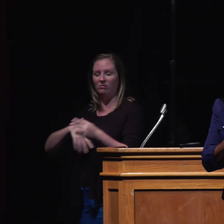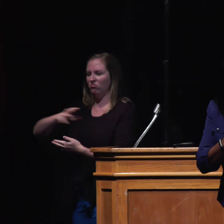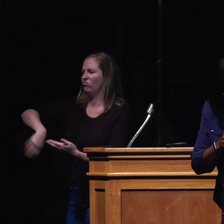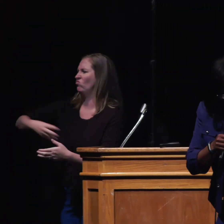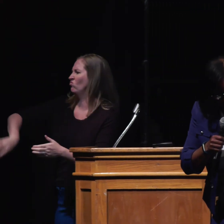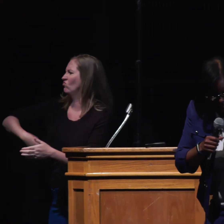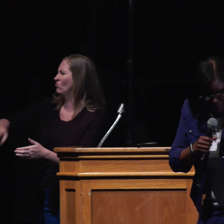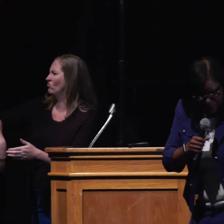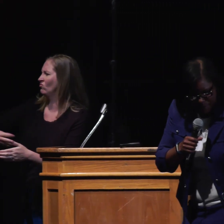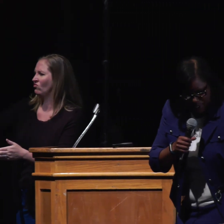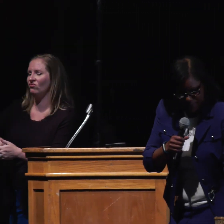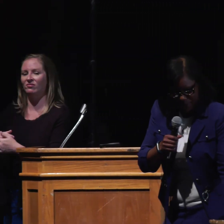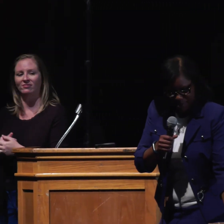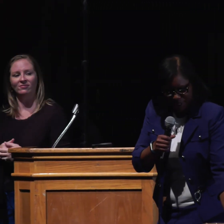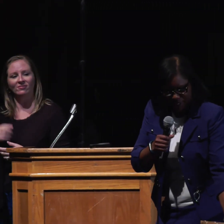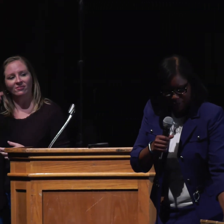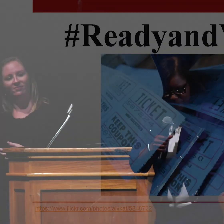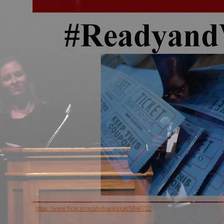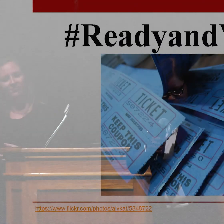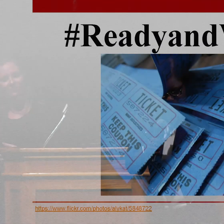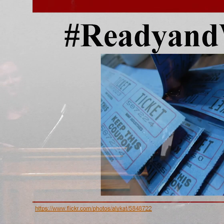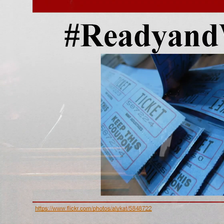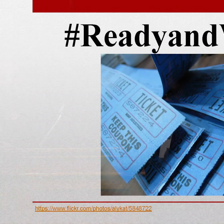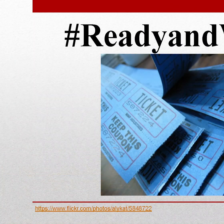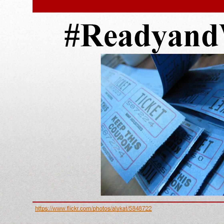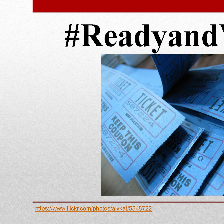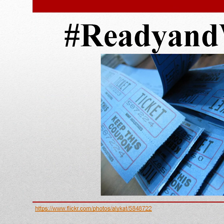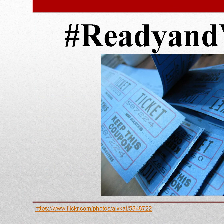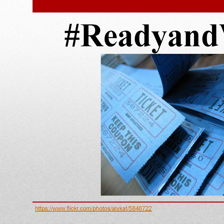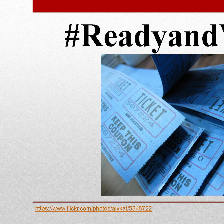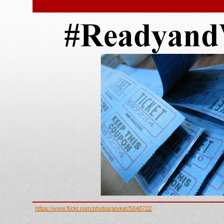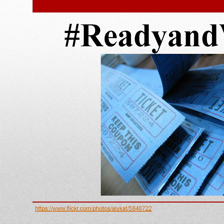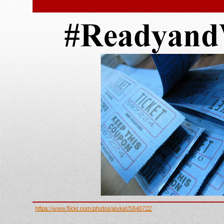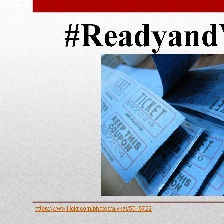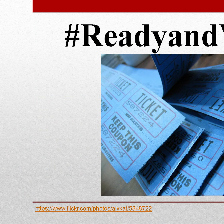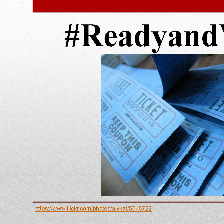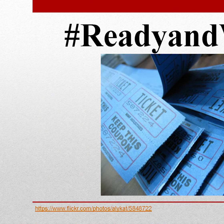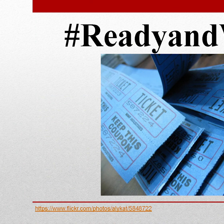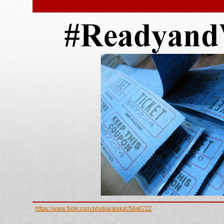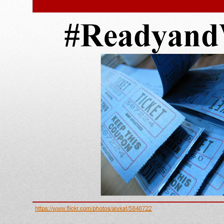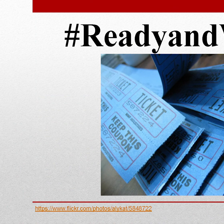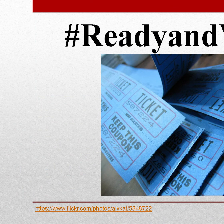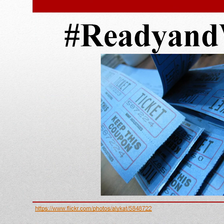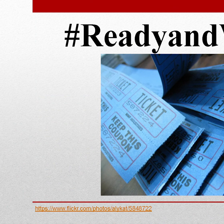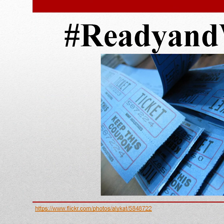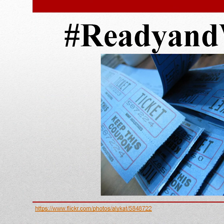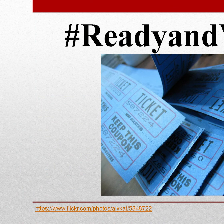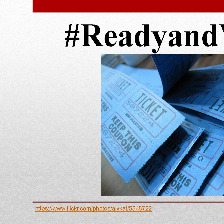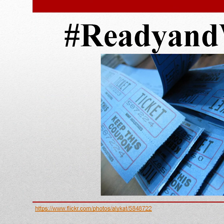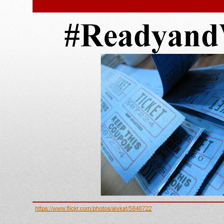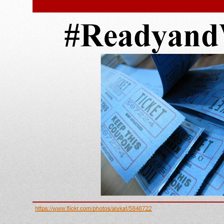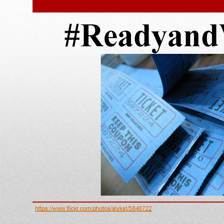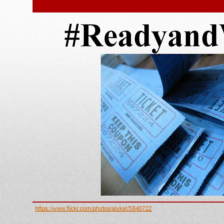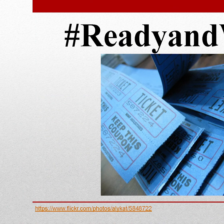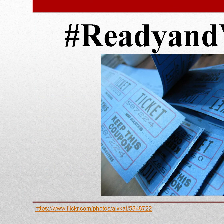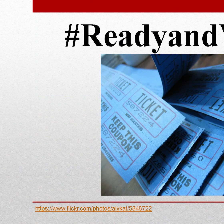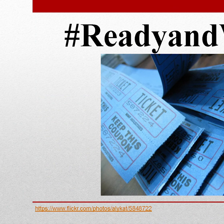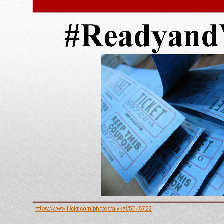them up a little bit here. Mix them up, mix them up, mix them up, mix them up, mix them up. All right, my winners, come on down.